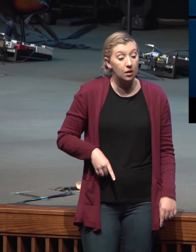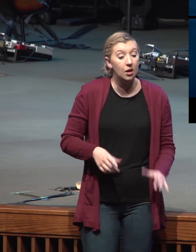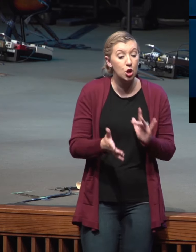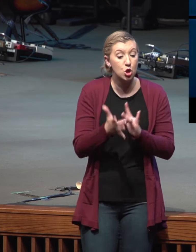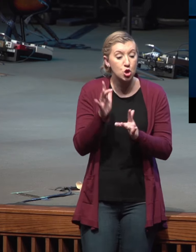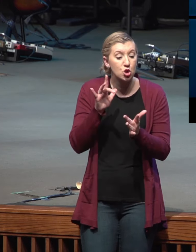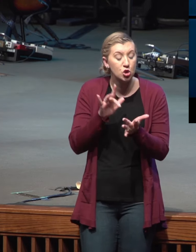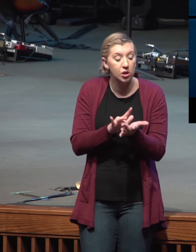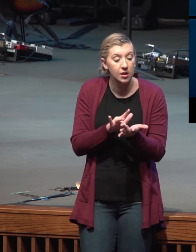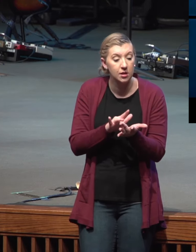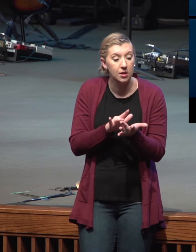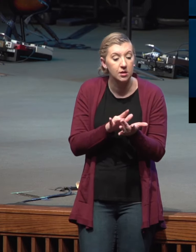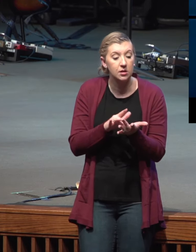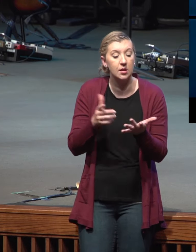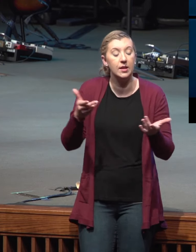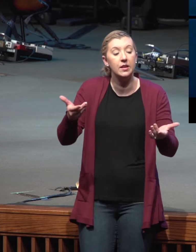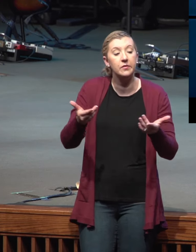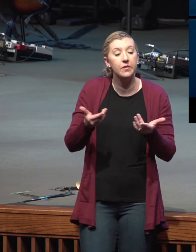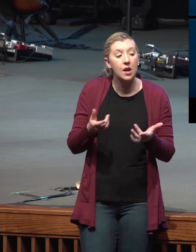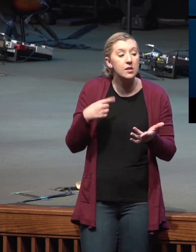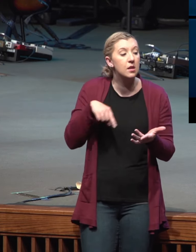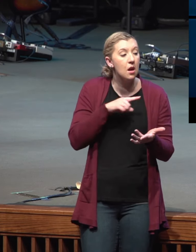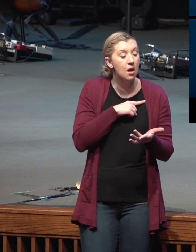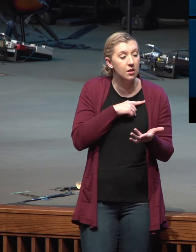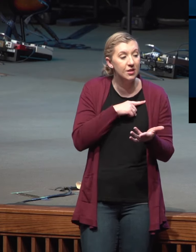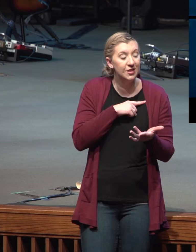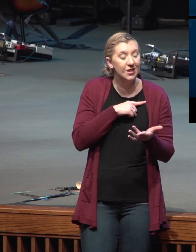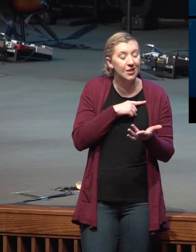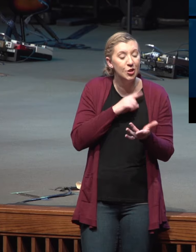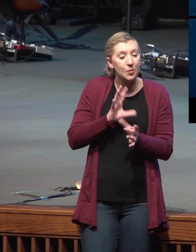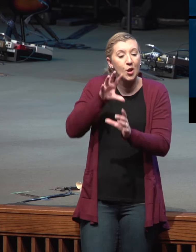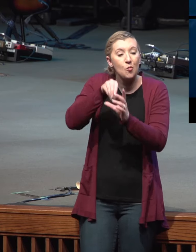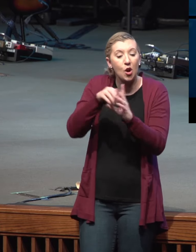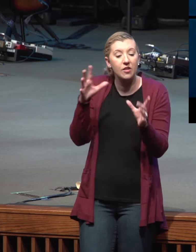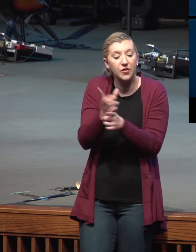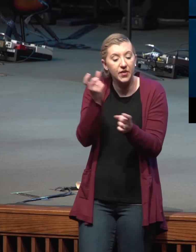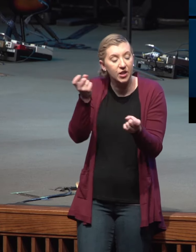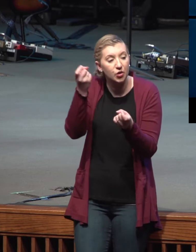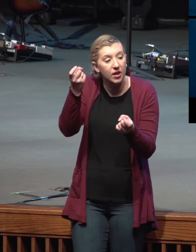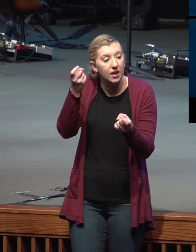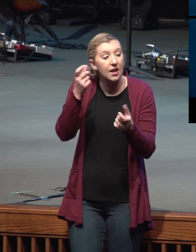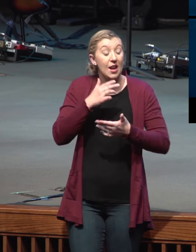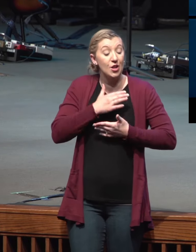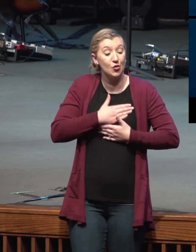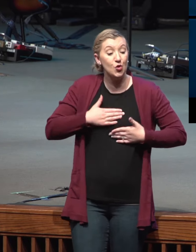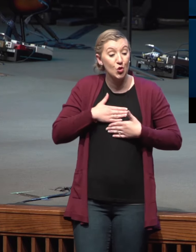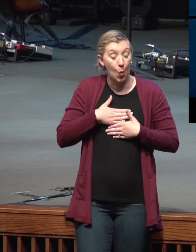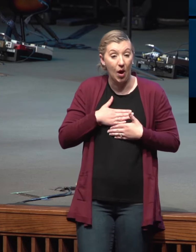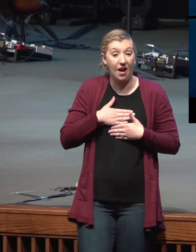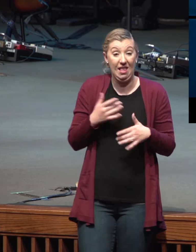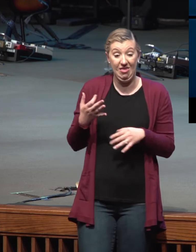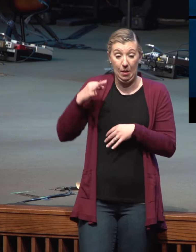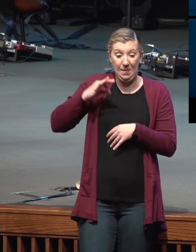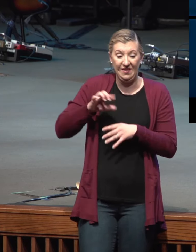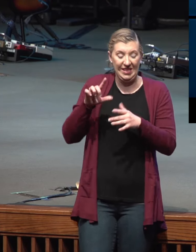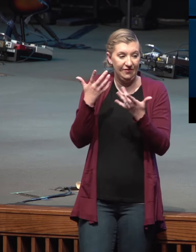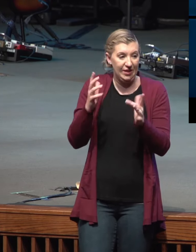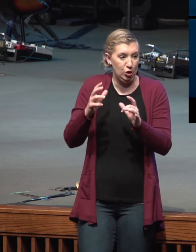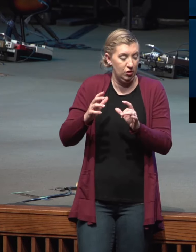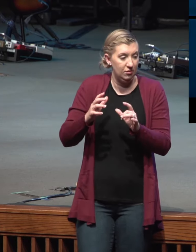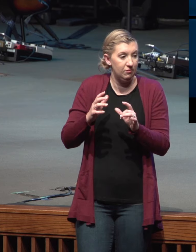Jesus invites us to share in his victory and enjoy the benefits that he has secured.